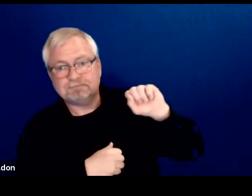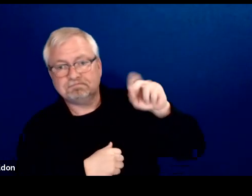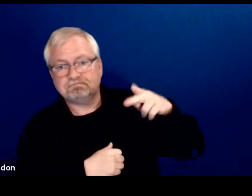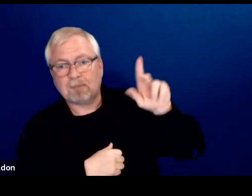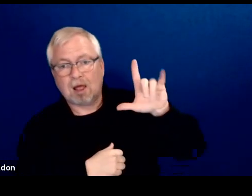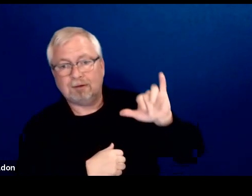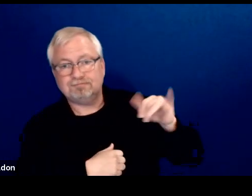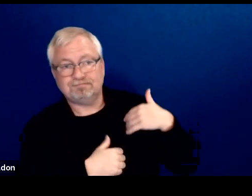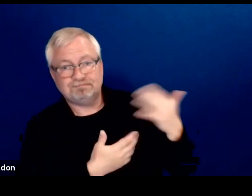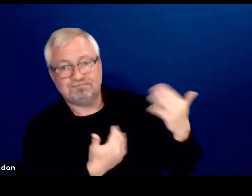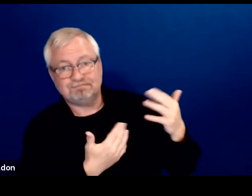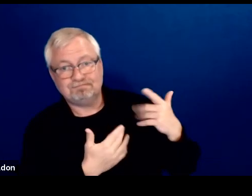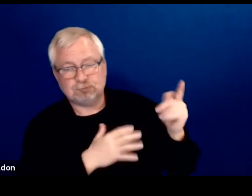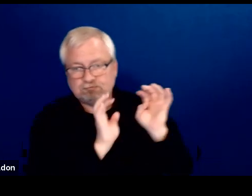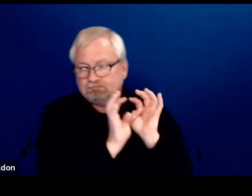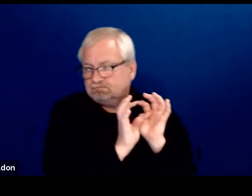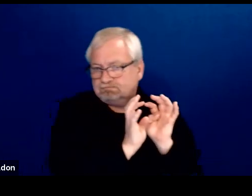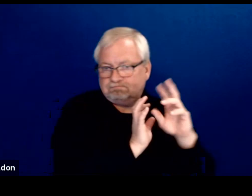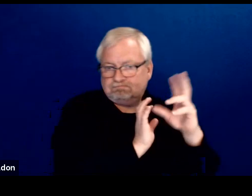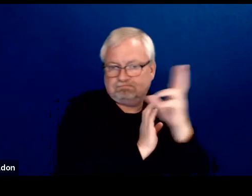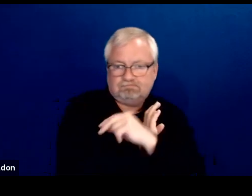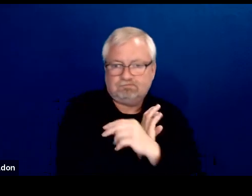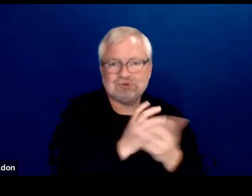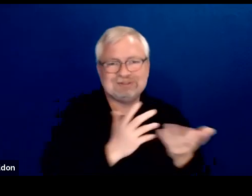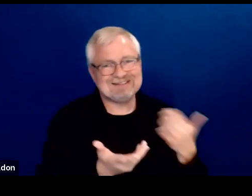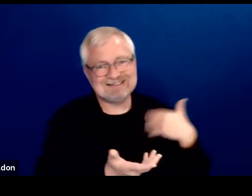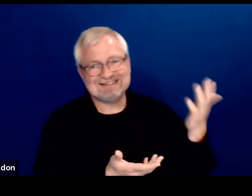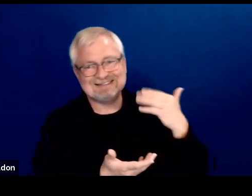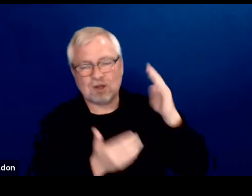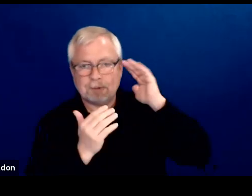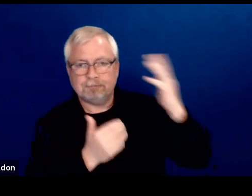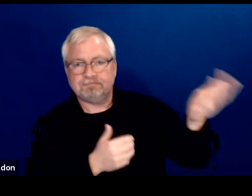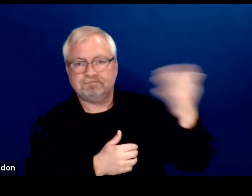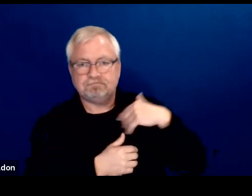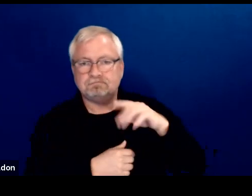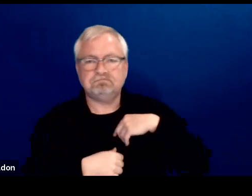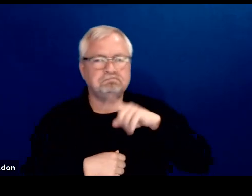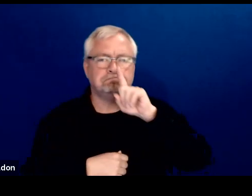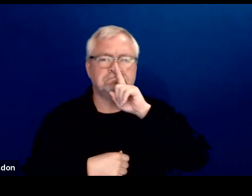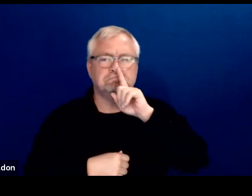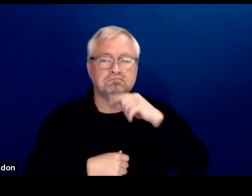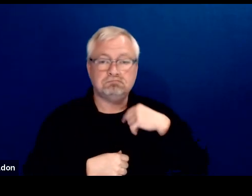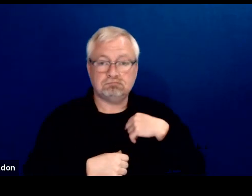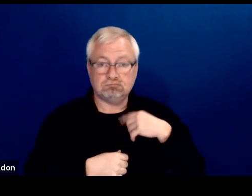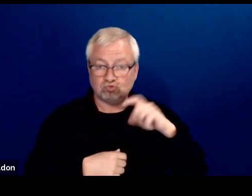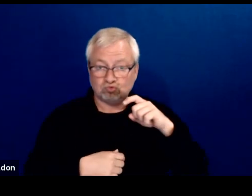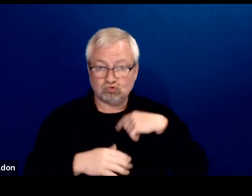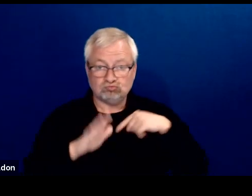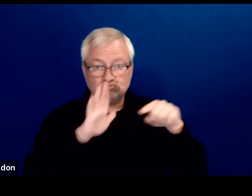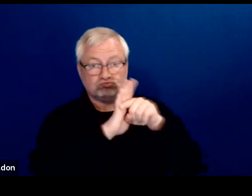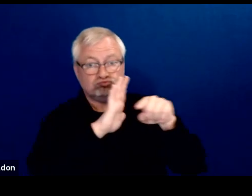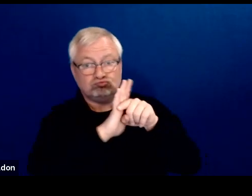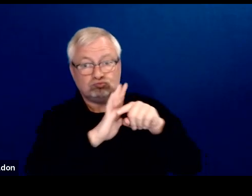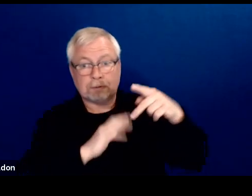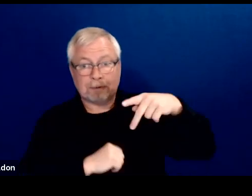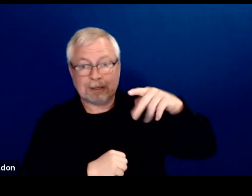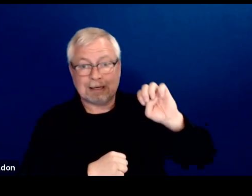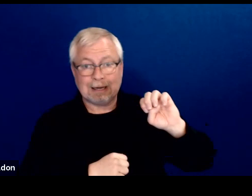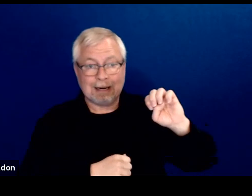And should we be more pessimistic than on our PPE? Are we going to go on that downward slide you showed on the upward